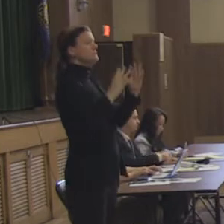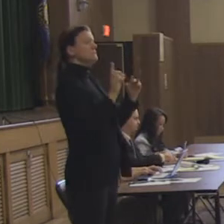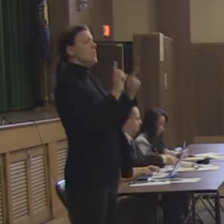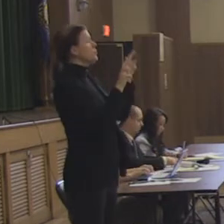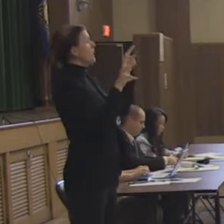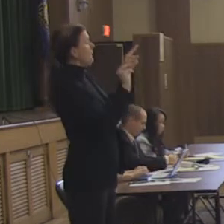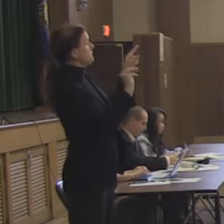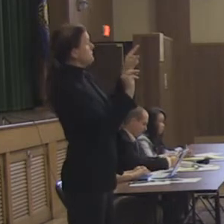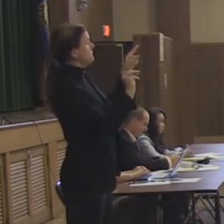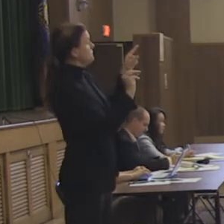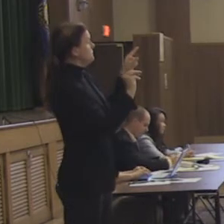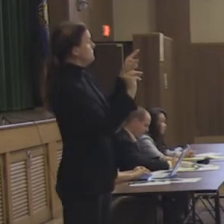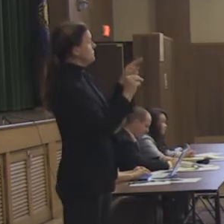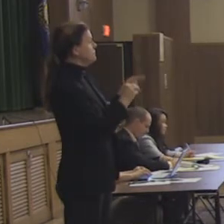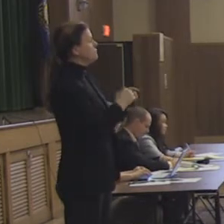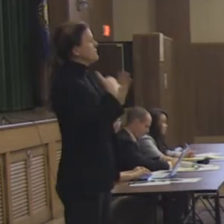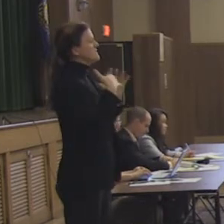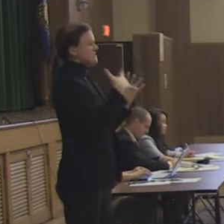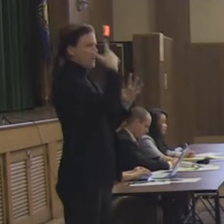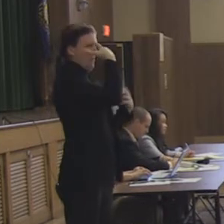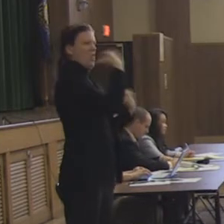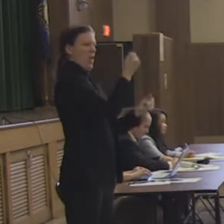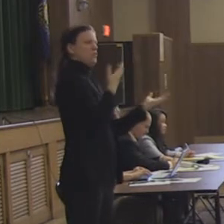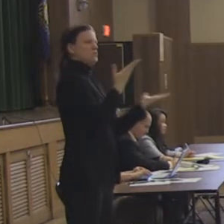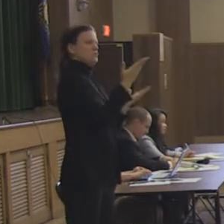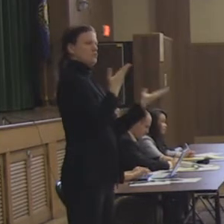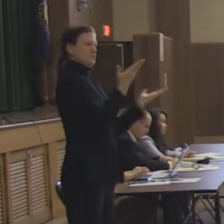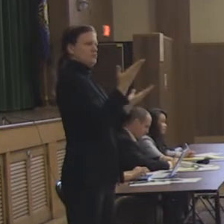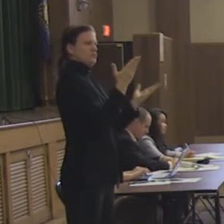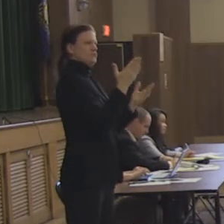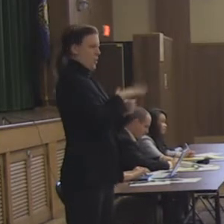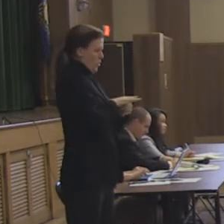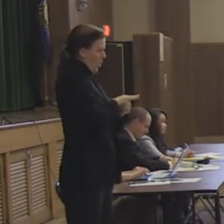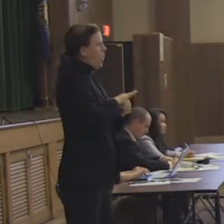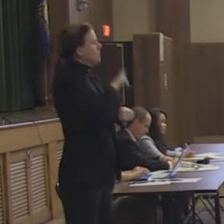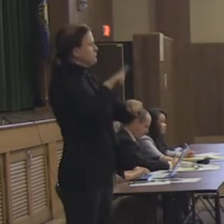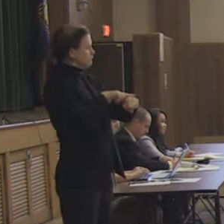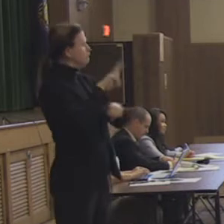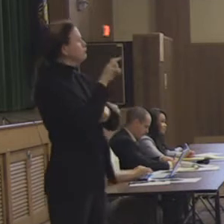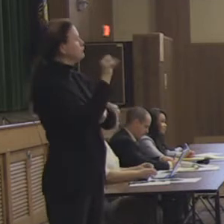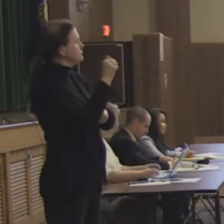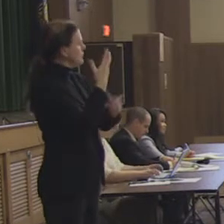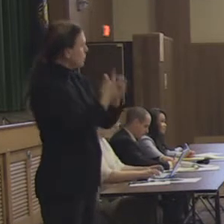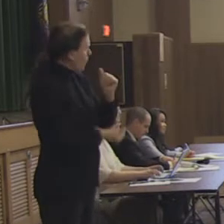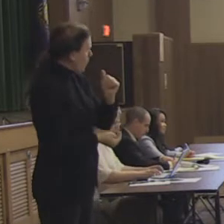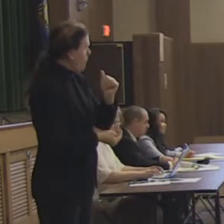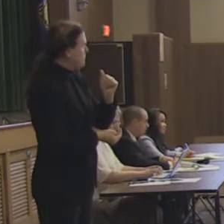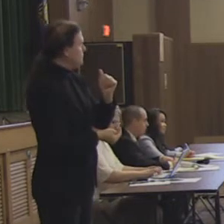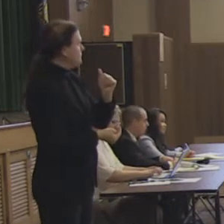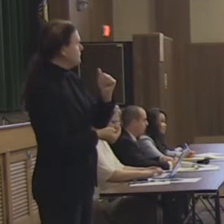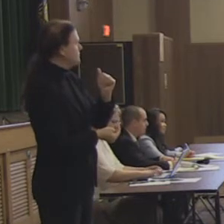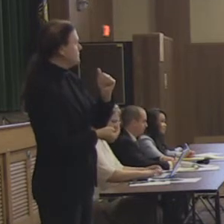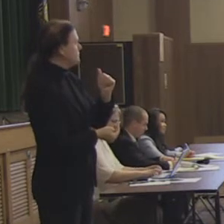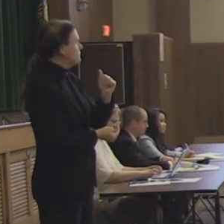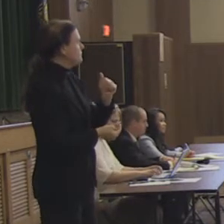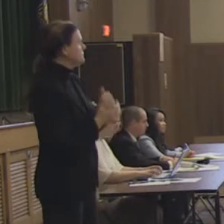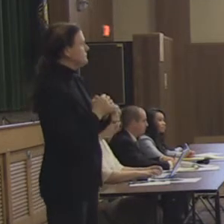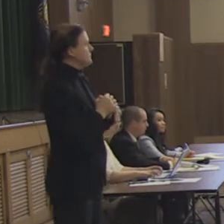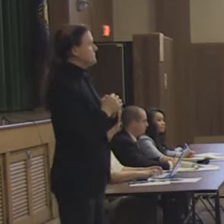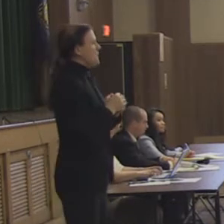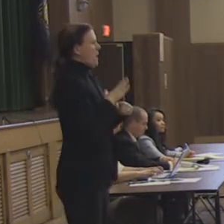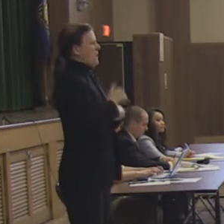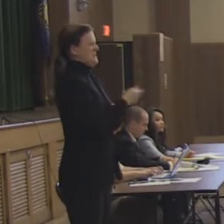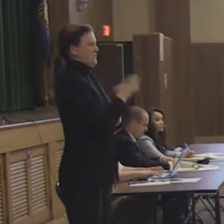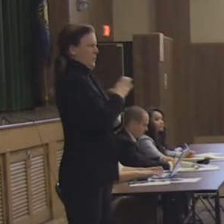UWM, and I study mental health services locally and nationally. I'm also honored to serve on a few mental health reform